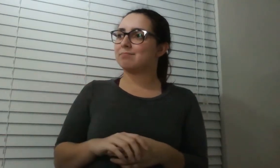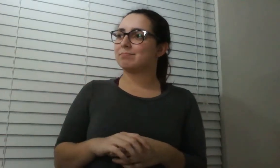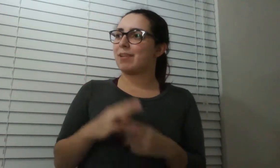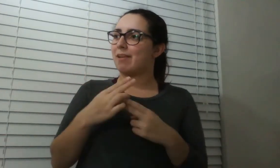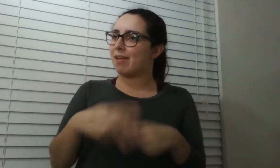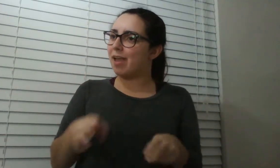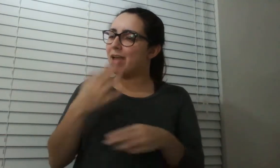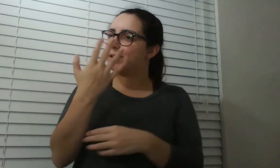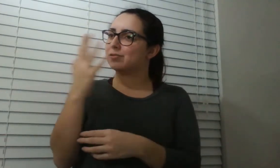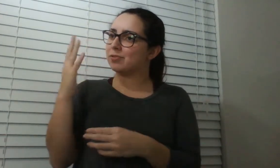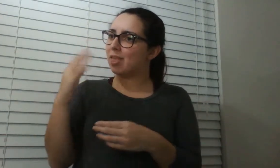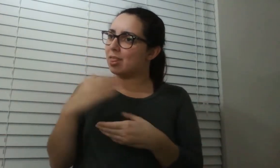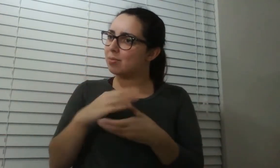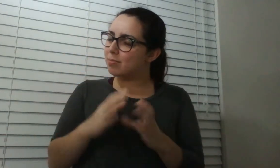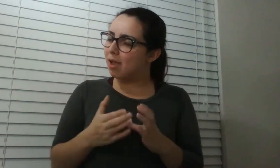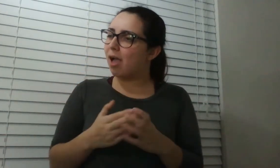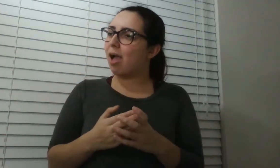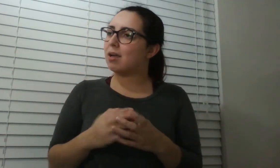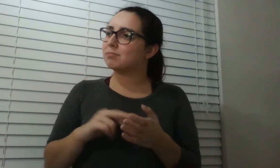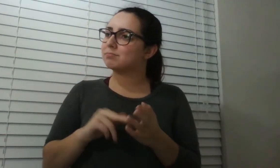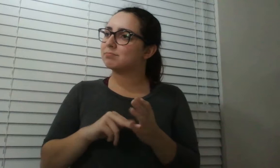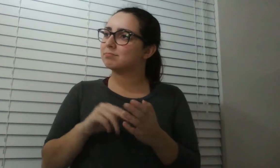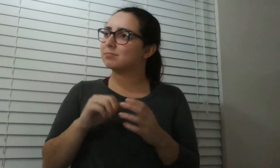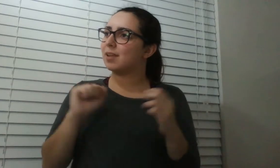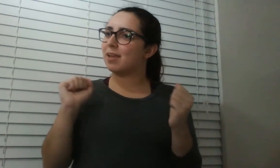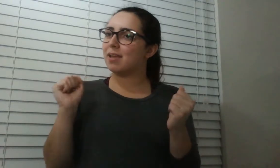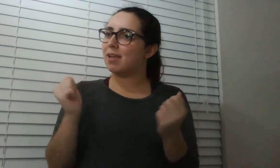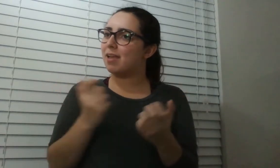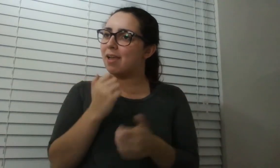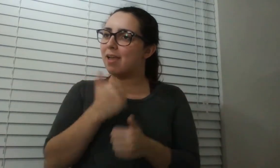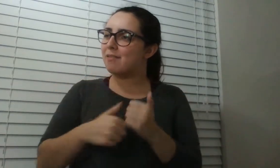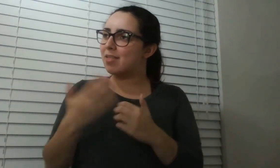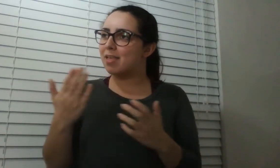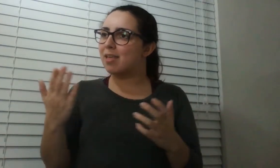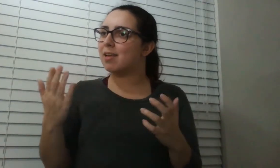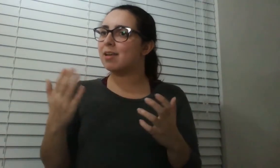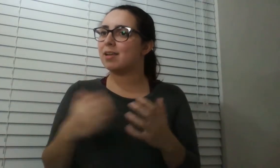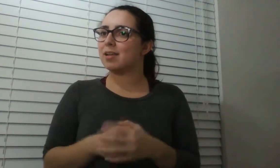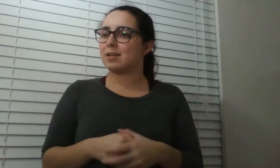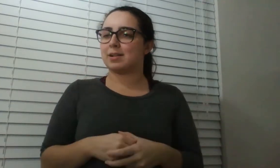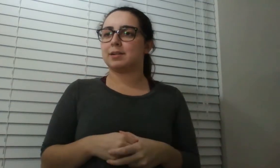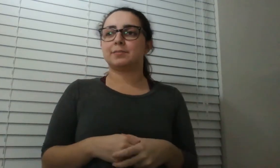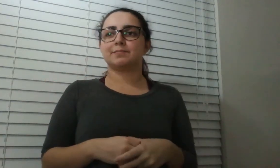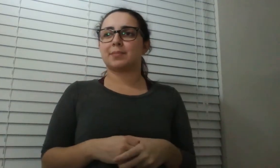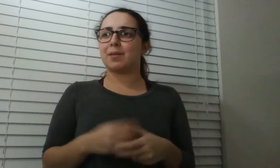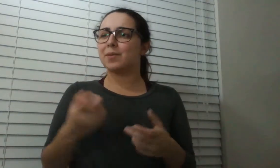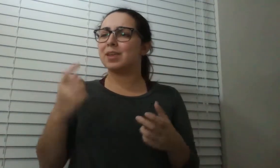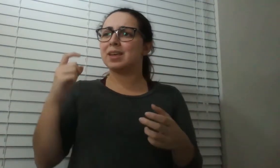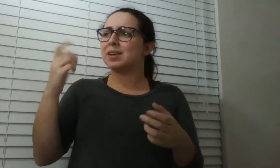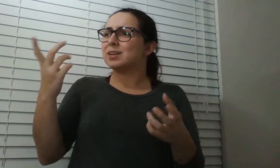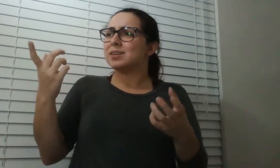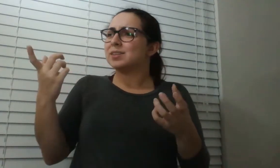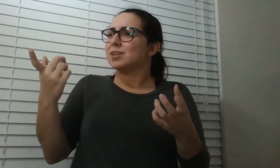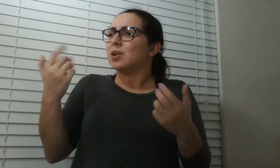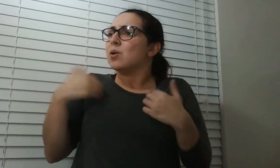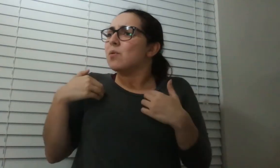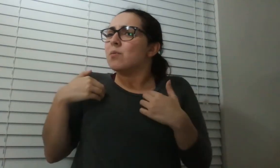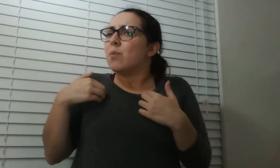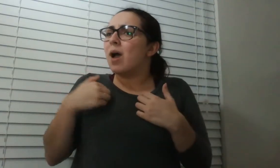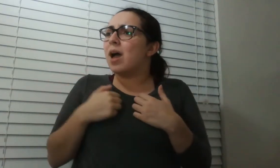you know, I I mean, it's like, okay, it's a tree. You're living in the past, Move man. on. No, I actually No, don't. not me. Yeah. If he could